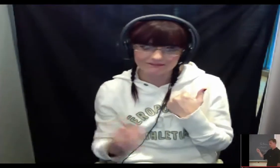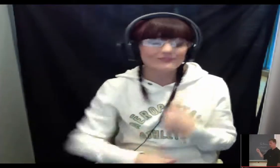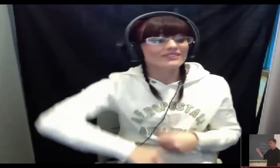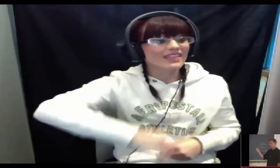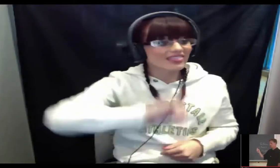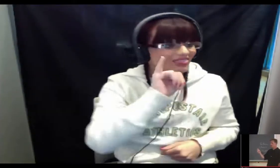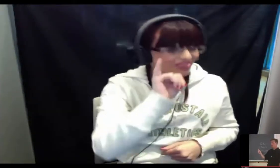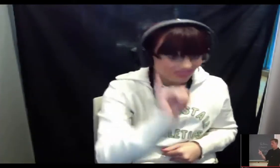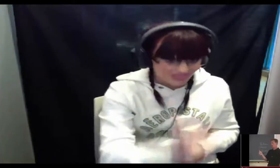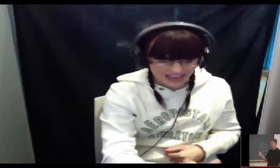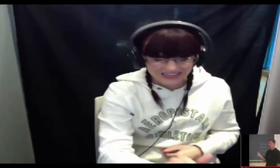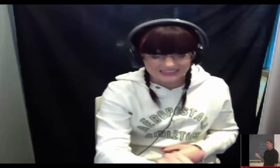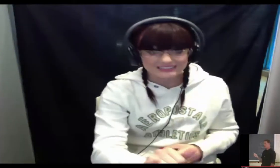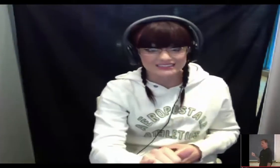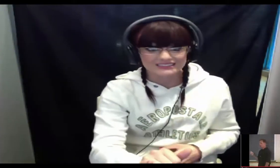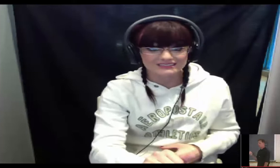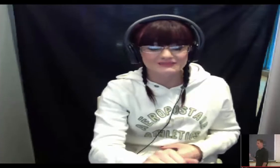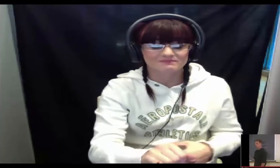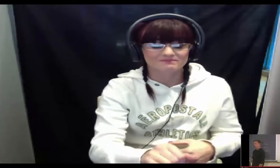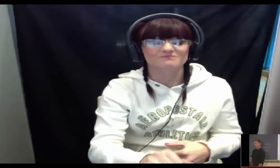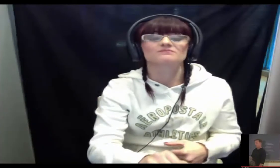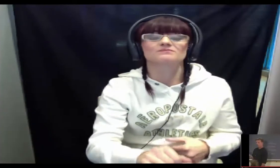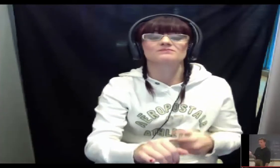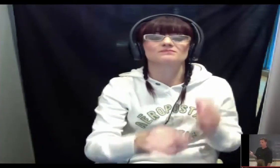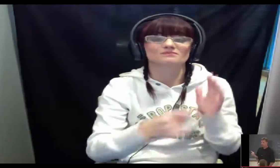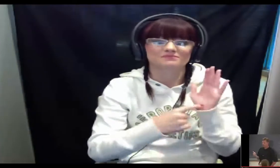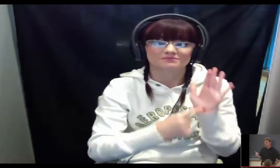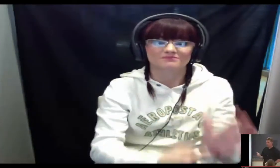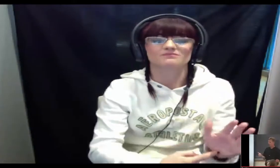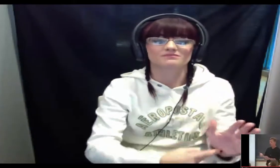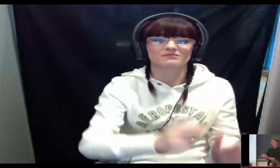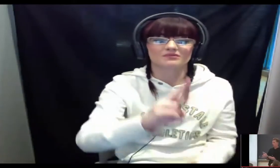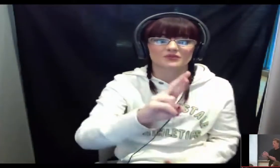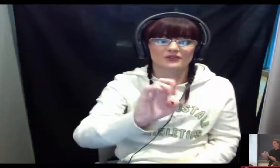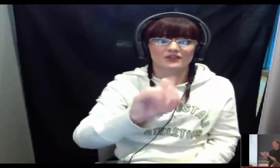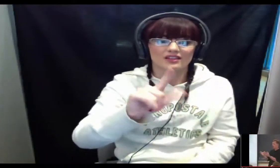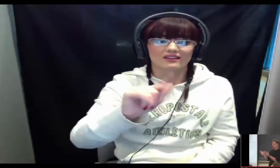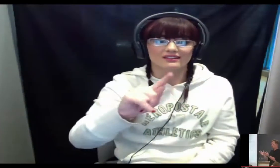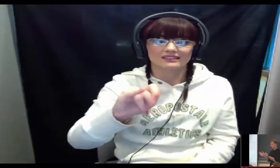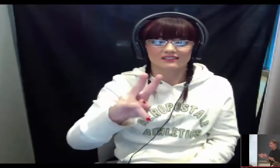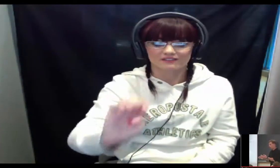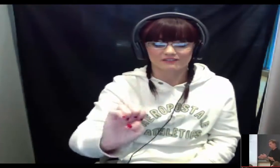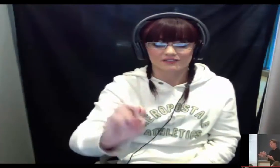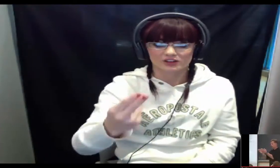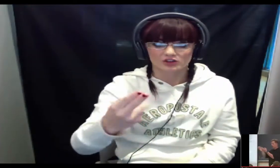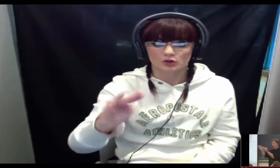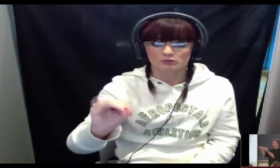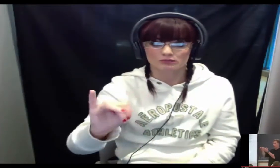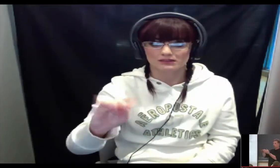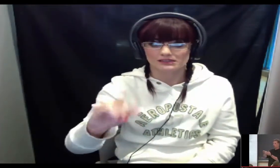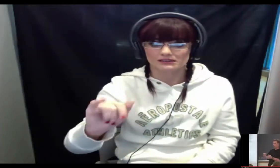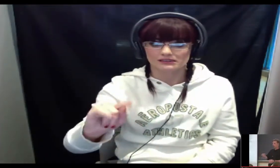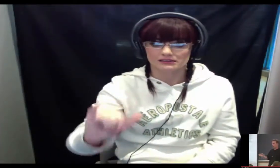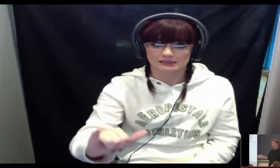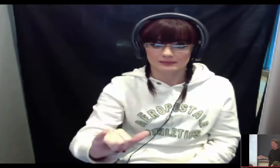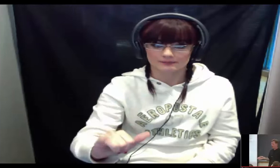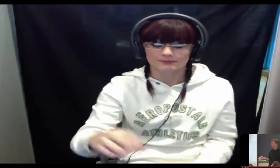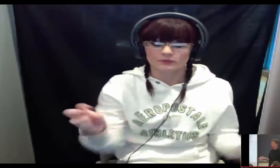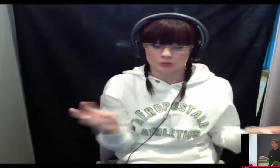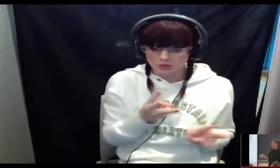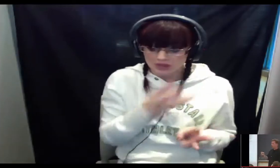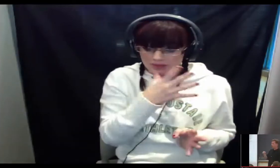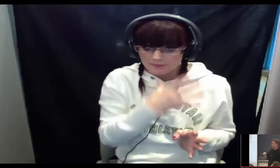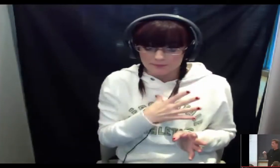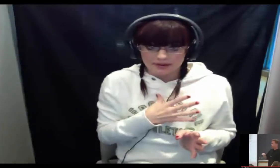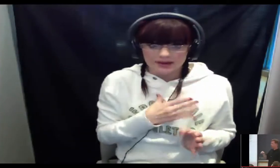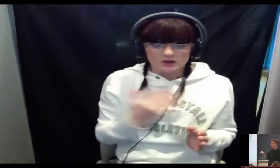Weatherman has nifty little devices to determine relative humidity. They know, depending on what the temperature is, how much air